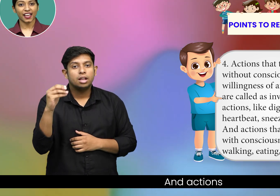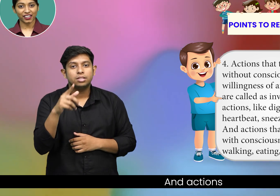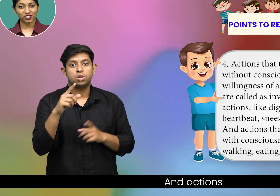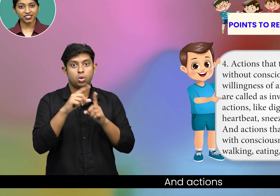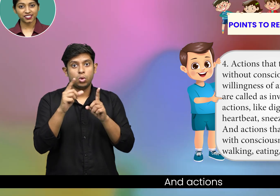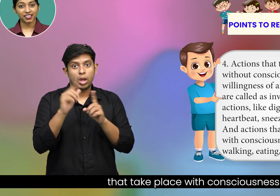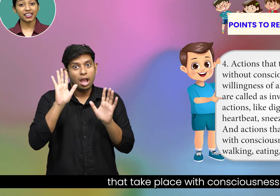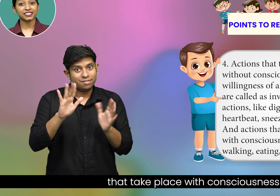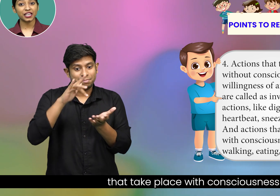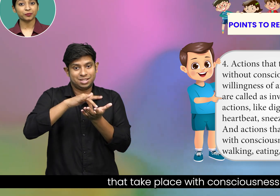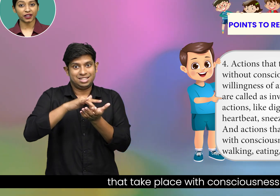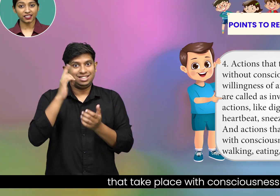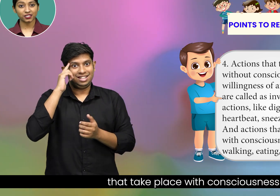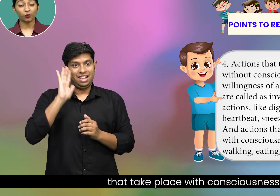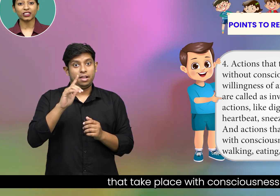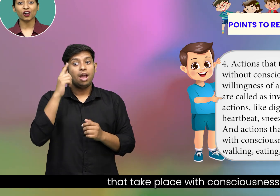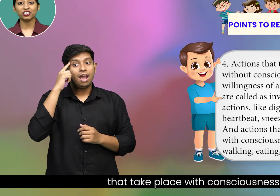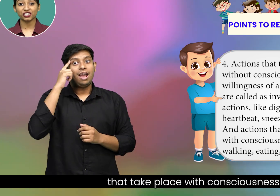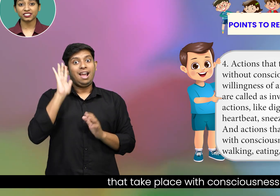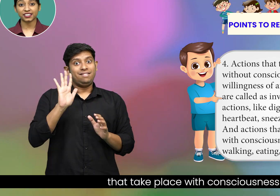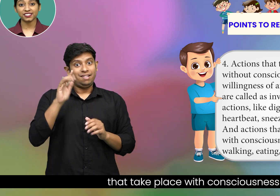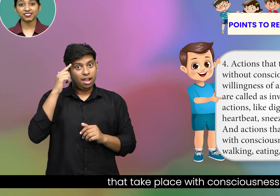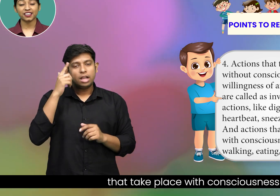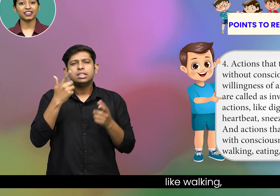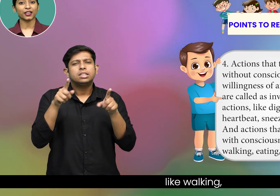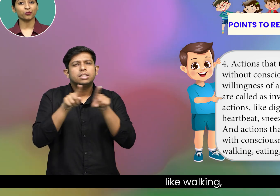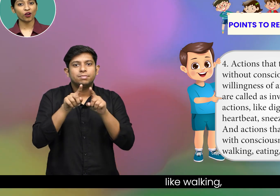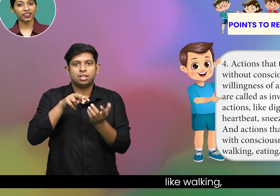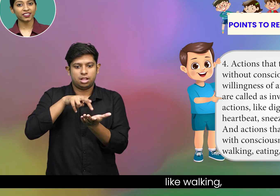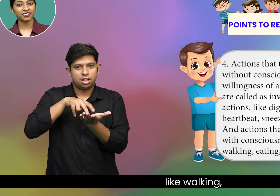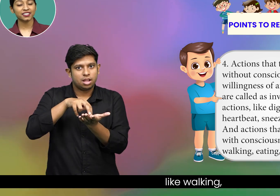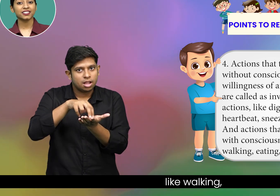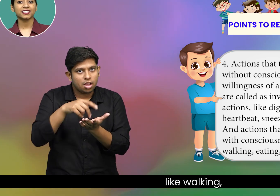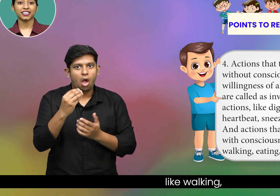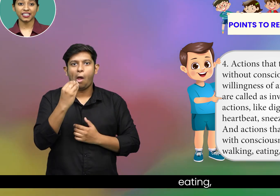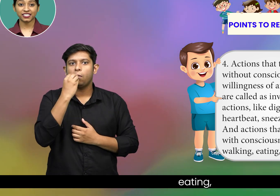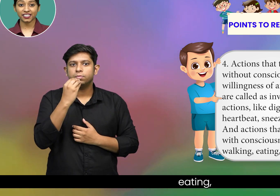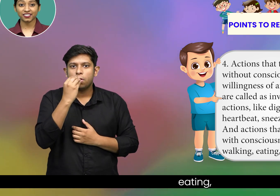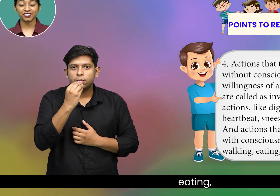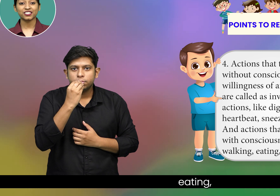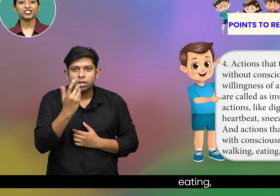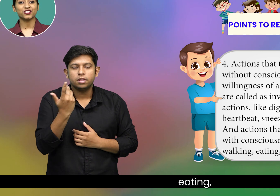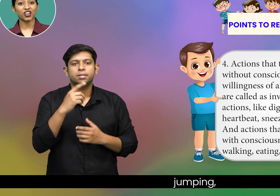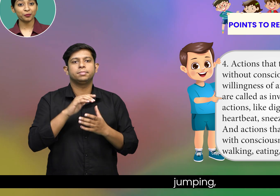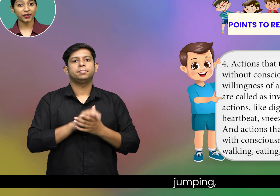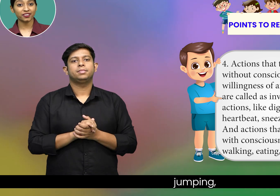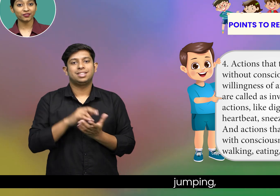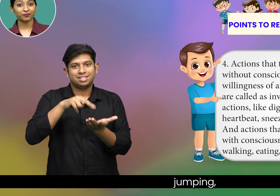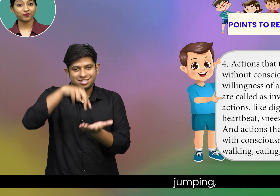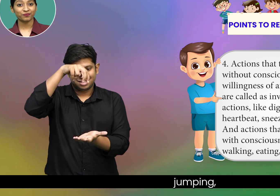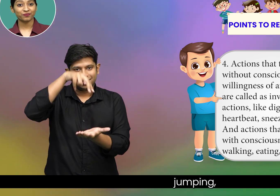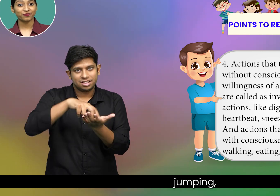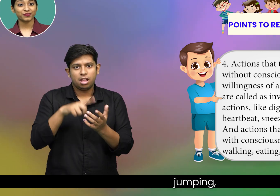And actions that take place with consciousness like walking, eating,